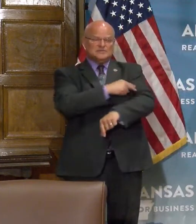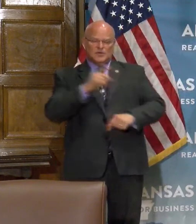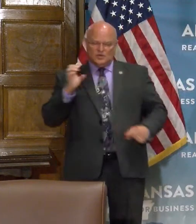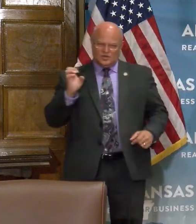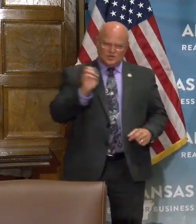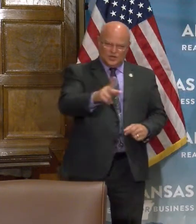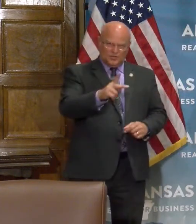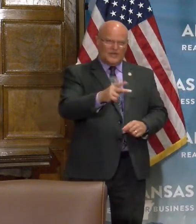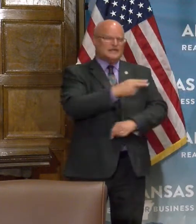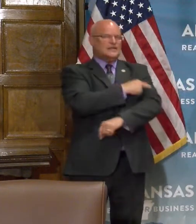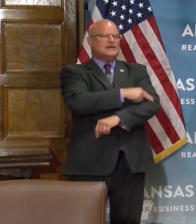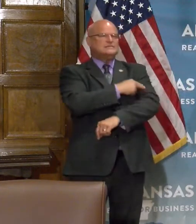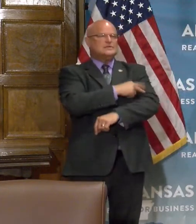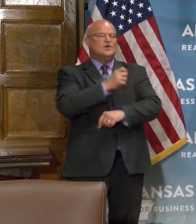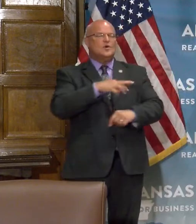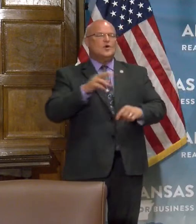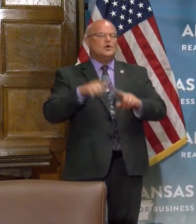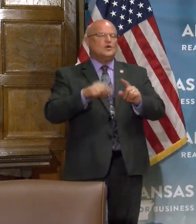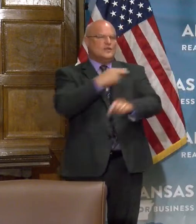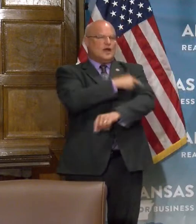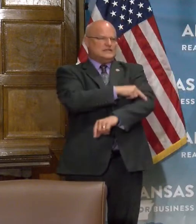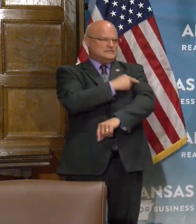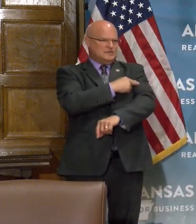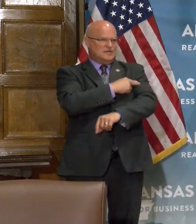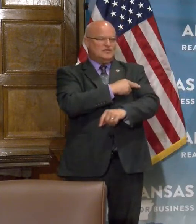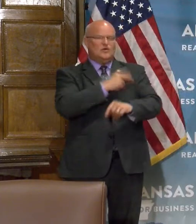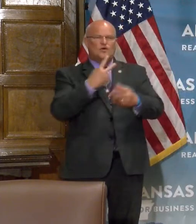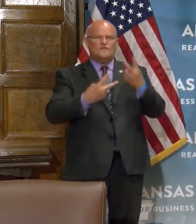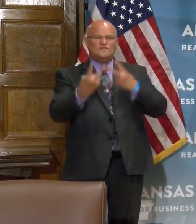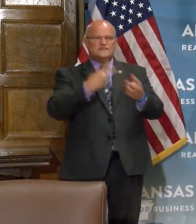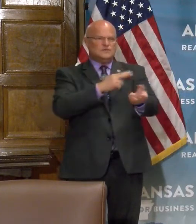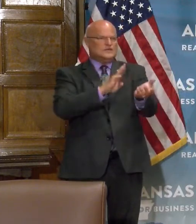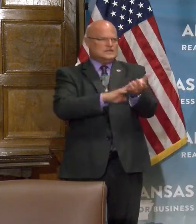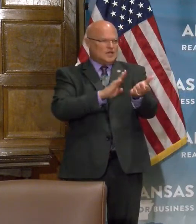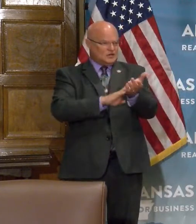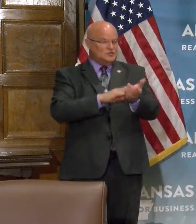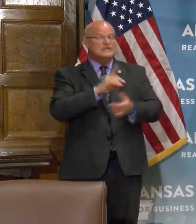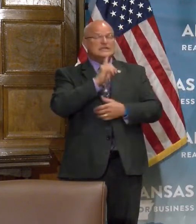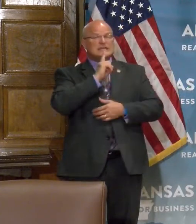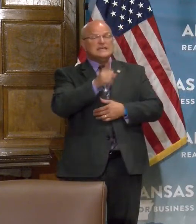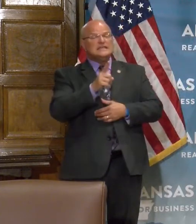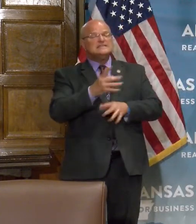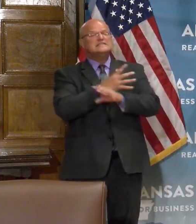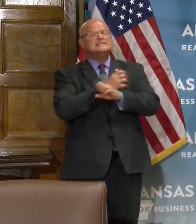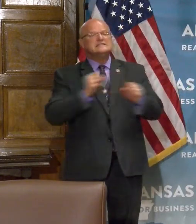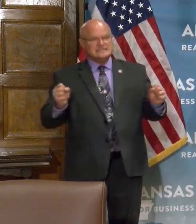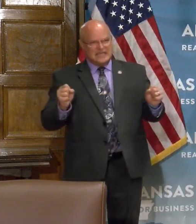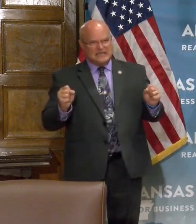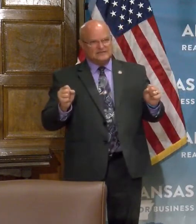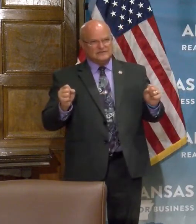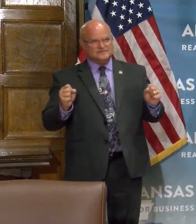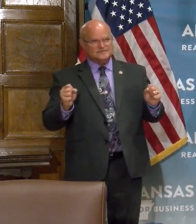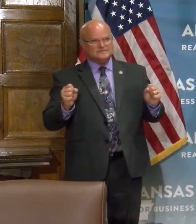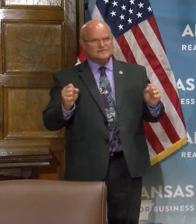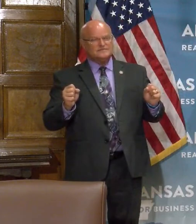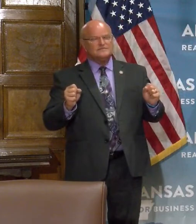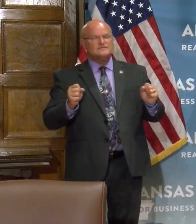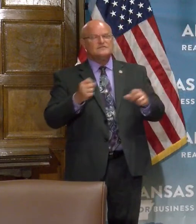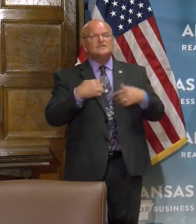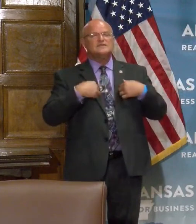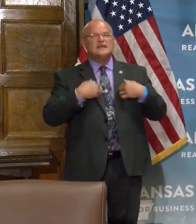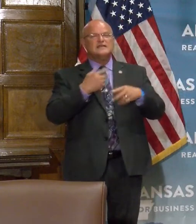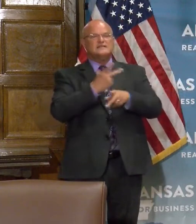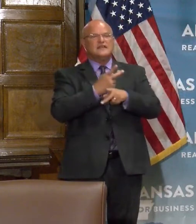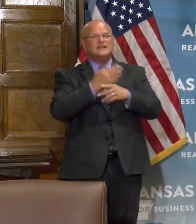physician clinic or returning to the hospital, because again, it is as safe a time as it has been to receive care.